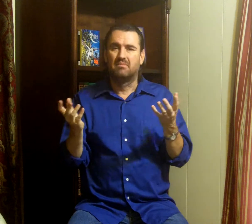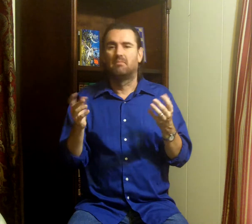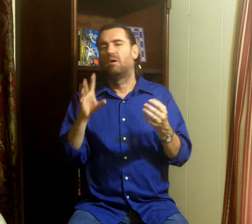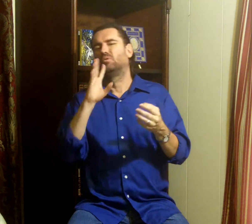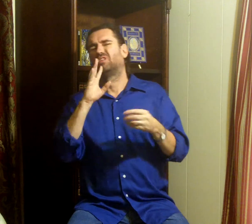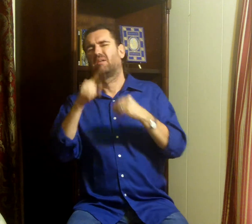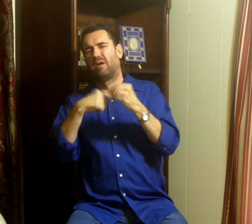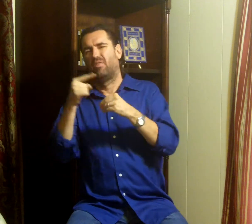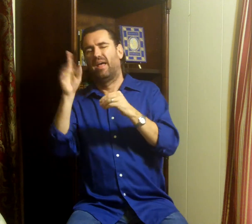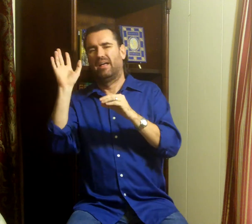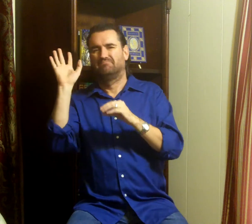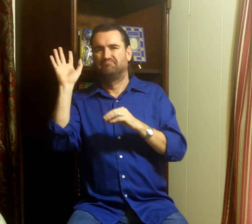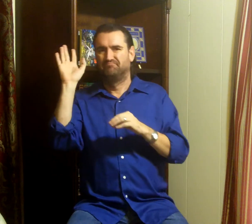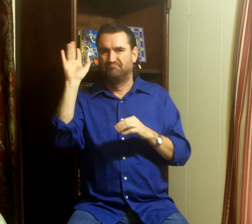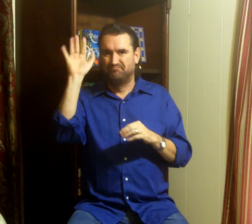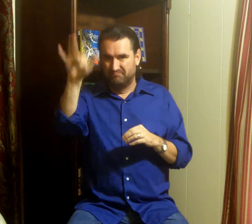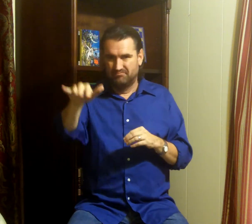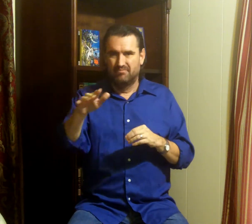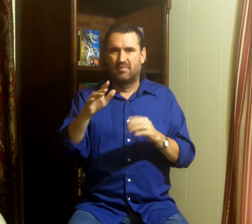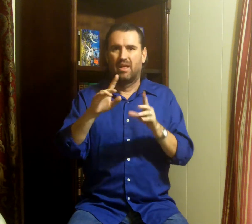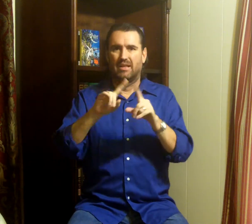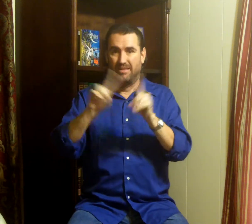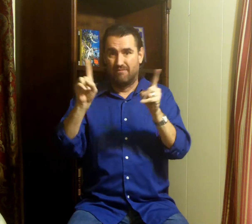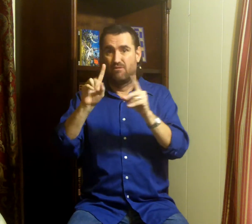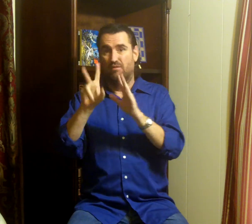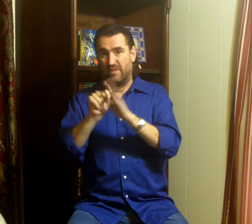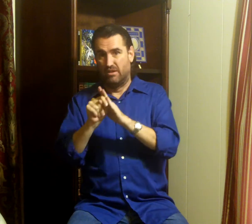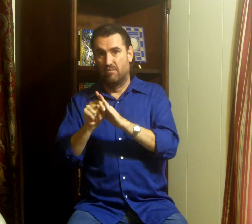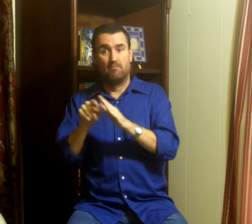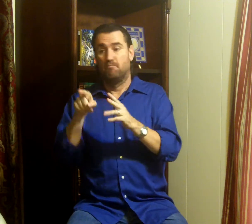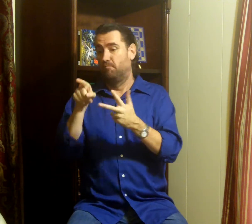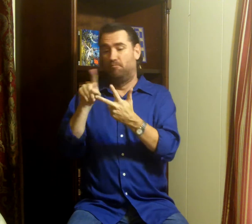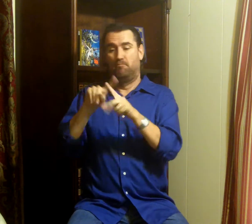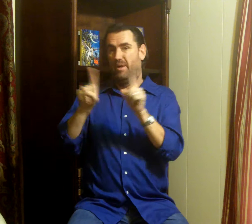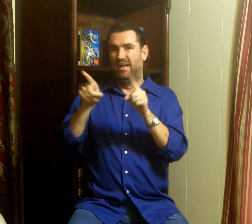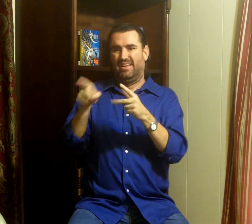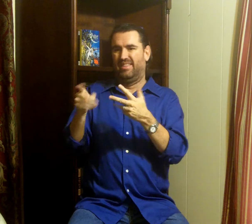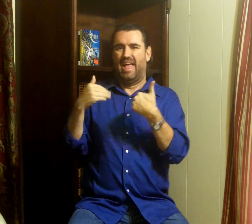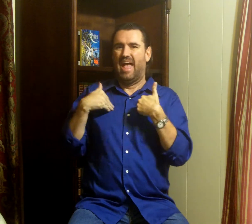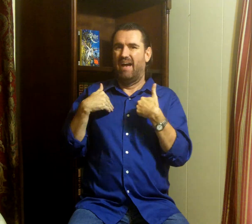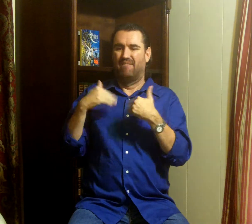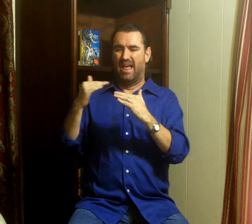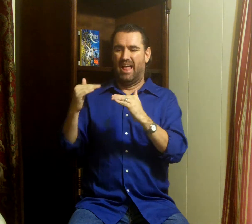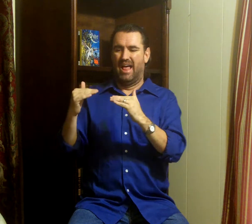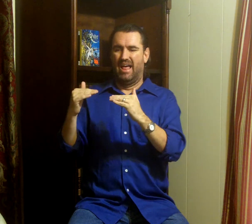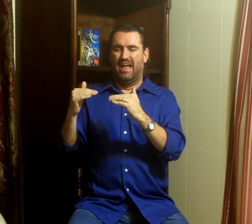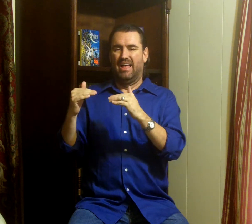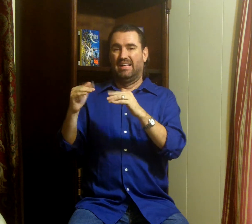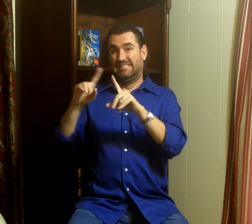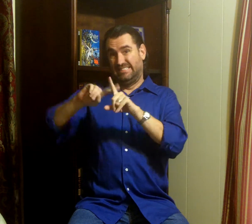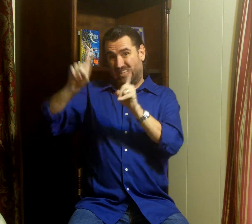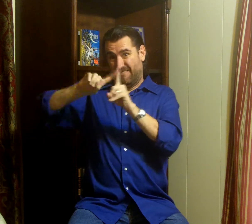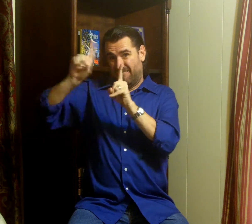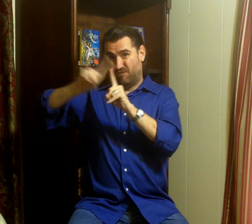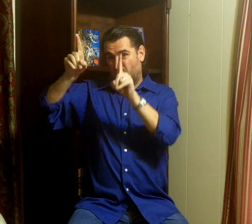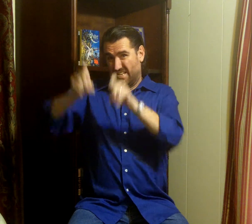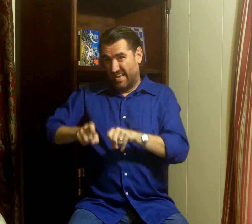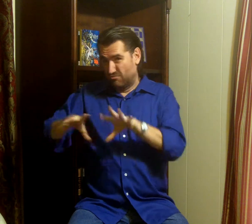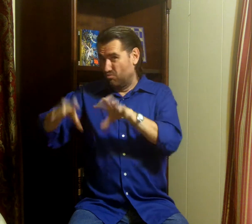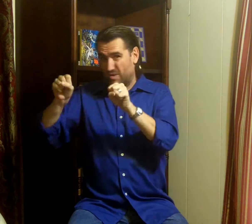And but NIC has no options of levels. Now, ESSE lets you sign